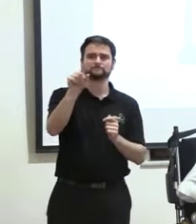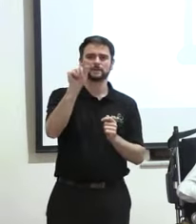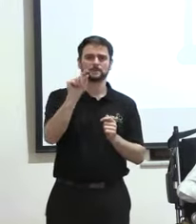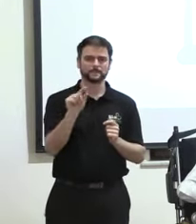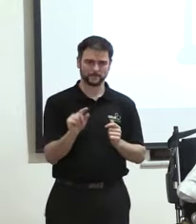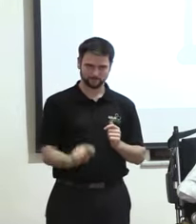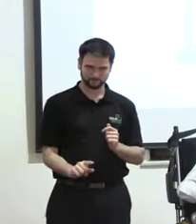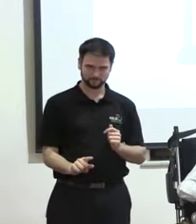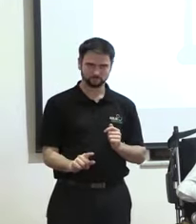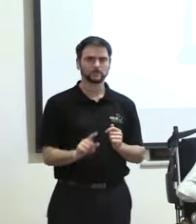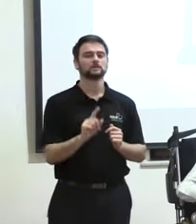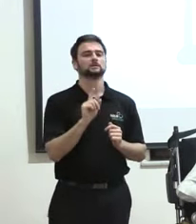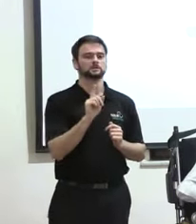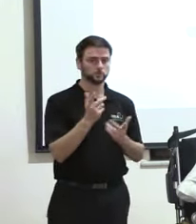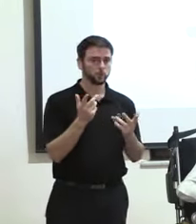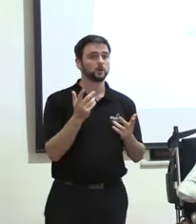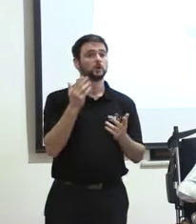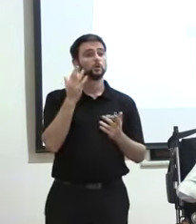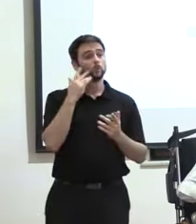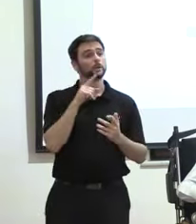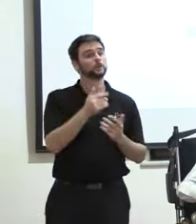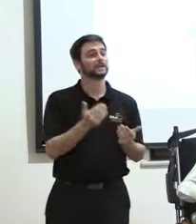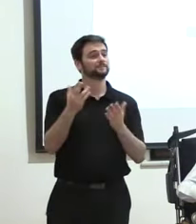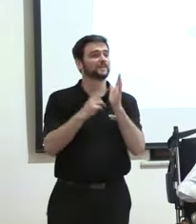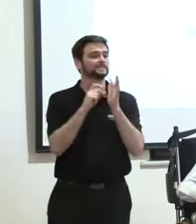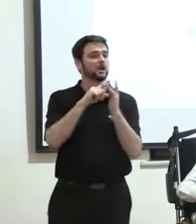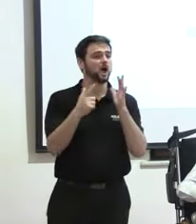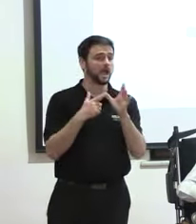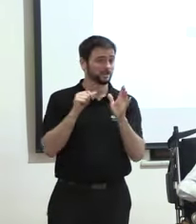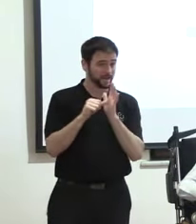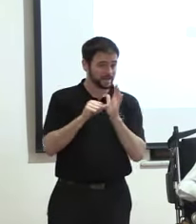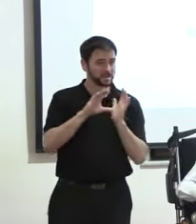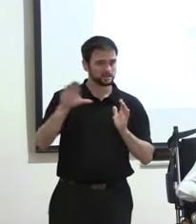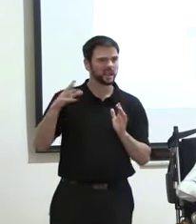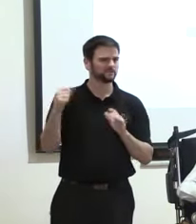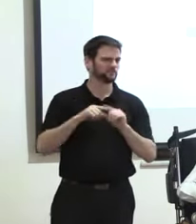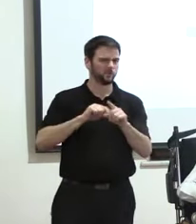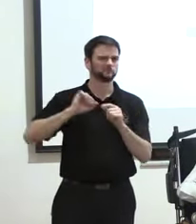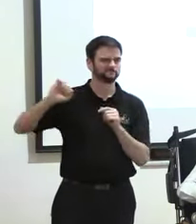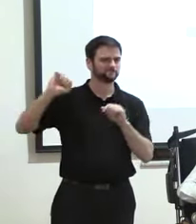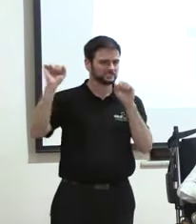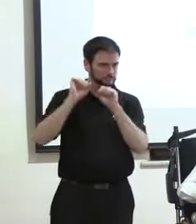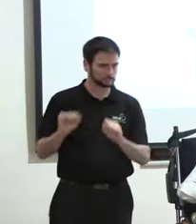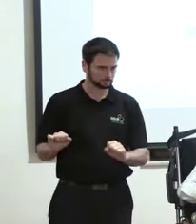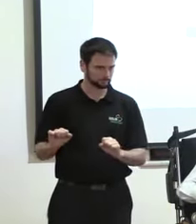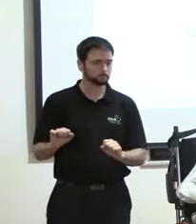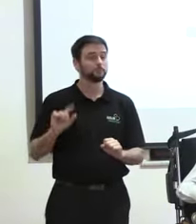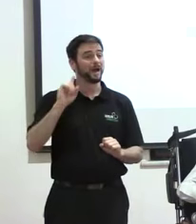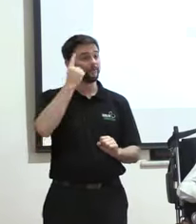But I'm going to skip straight to the second plan management method. And that's when you use